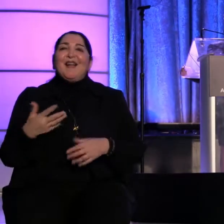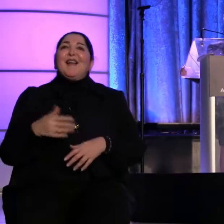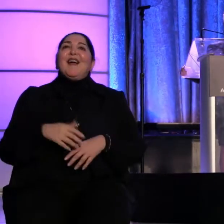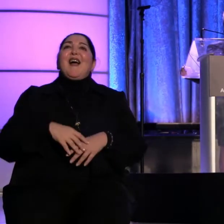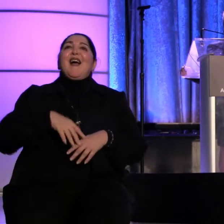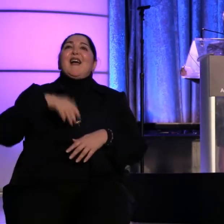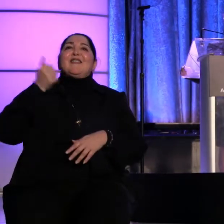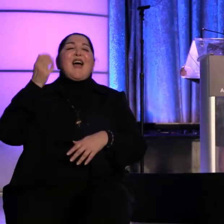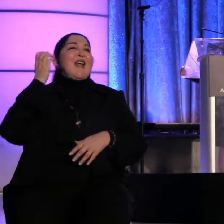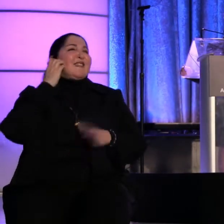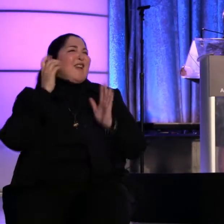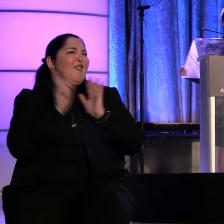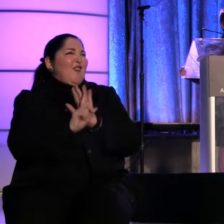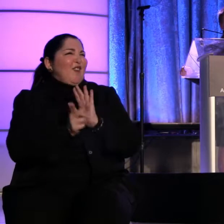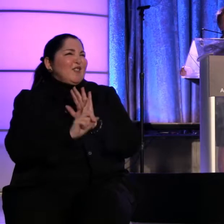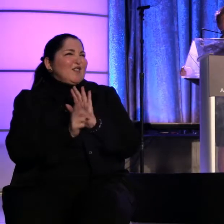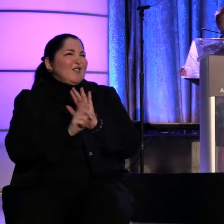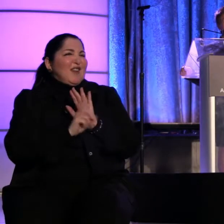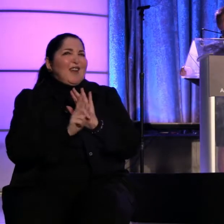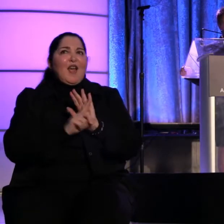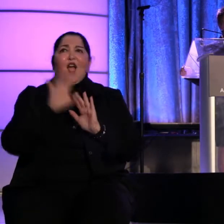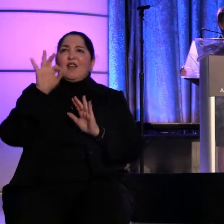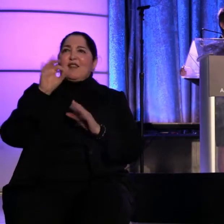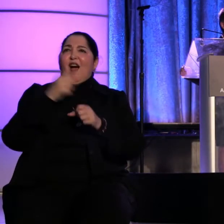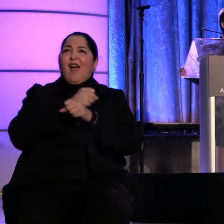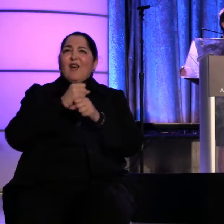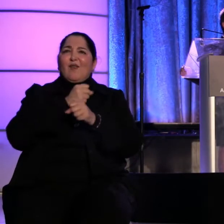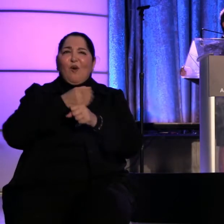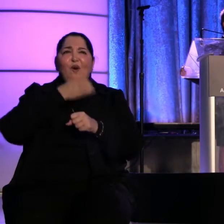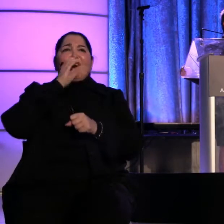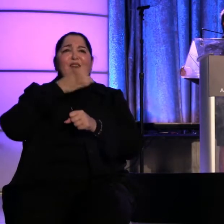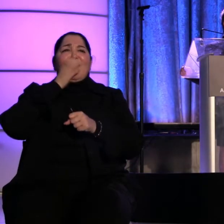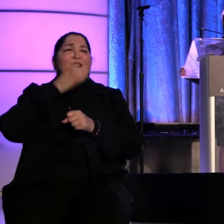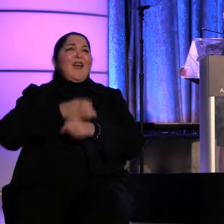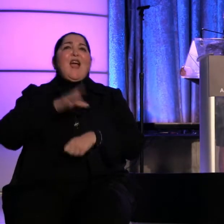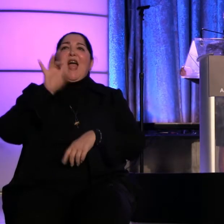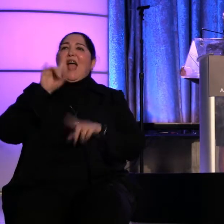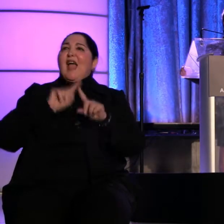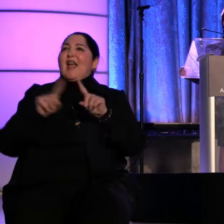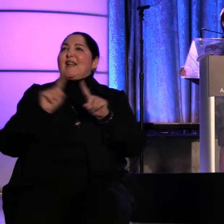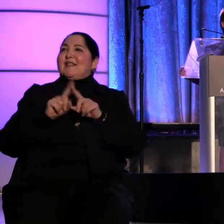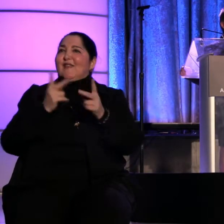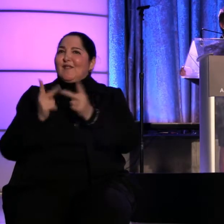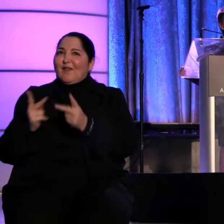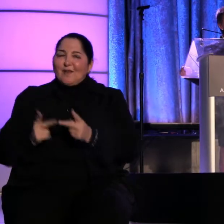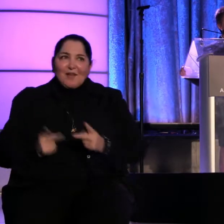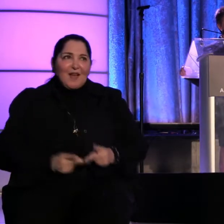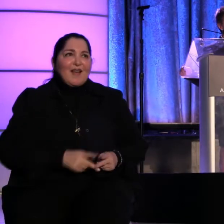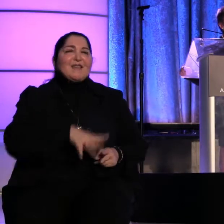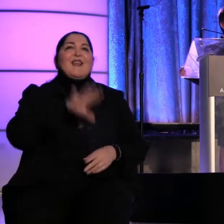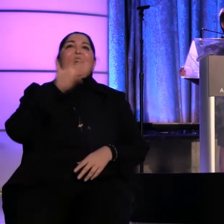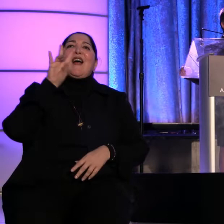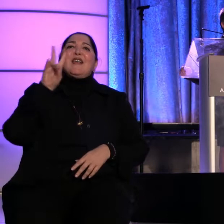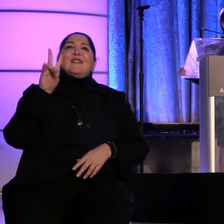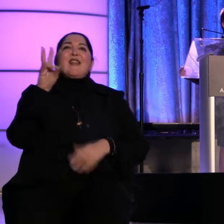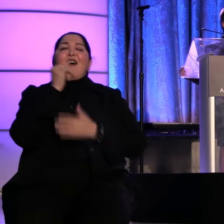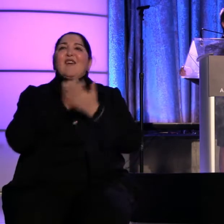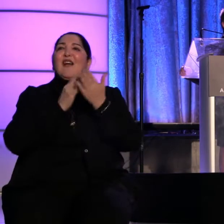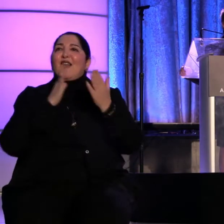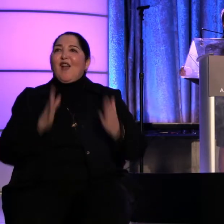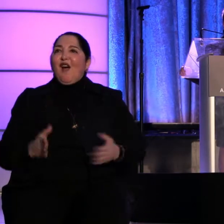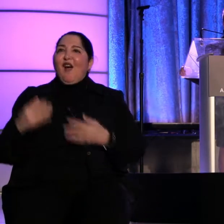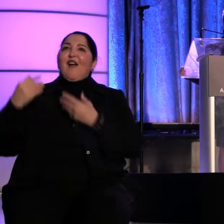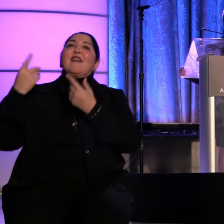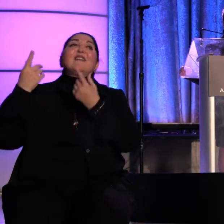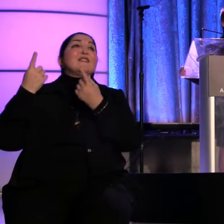cell phones ringing, 9 cups of coffee, 8 different venues, 7 artist managers, 6 artists